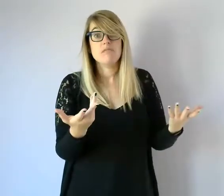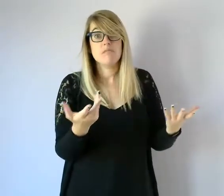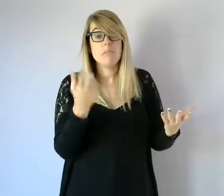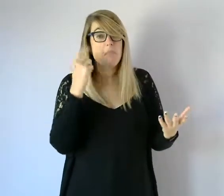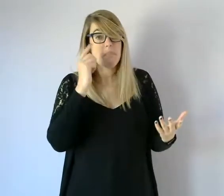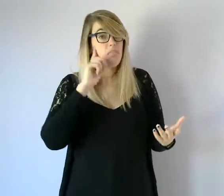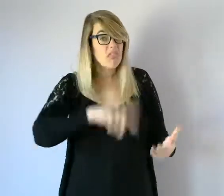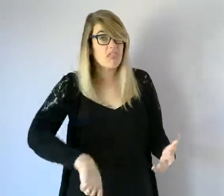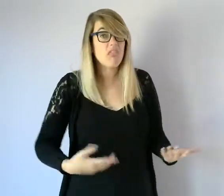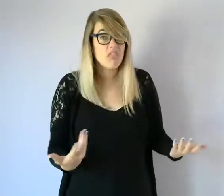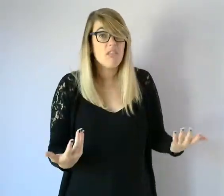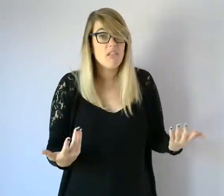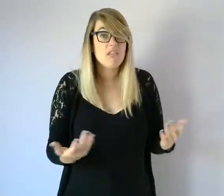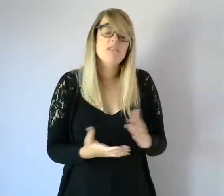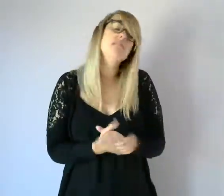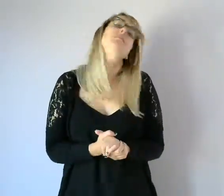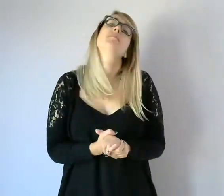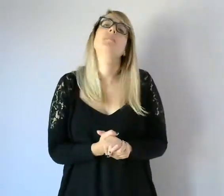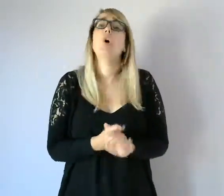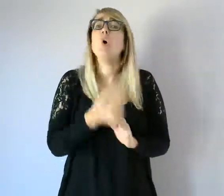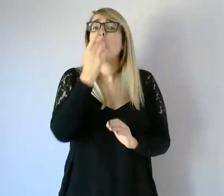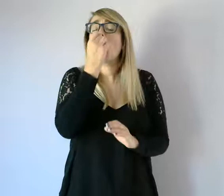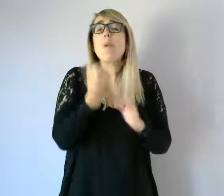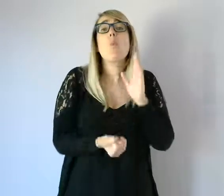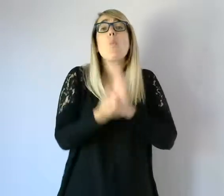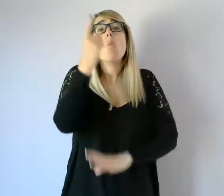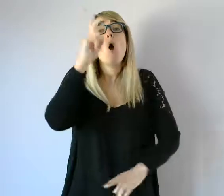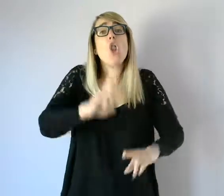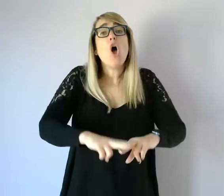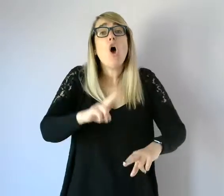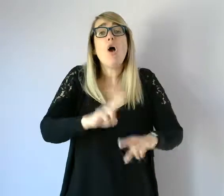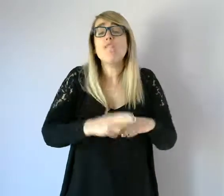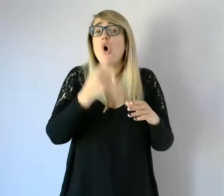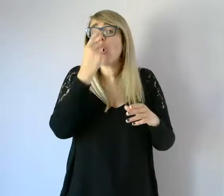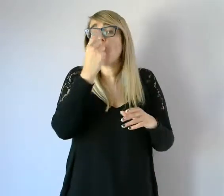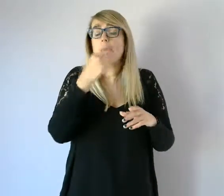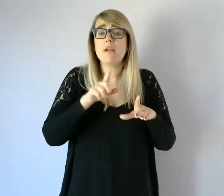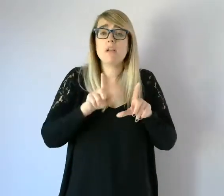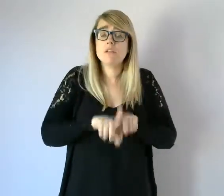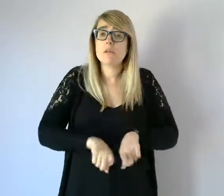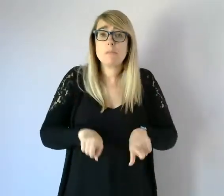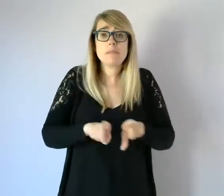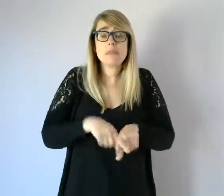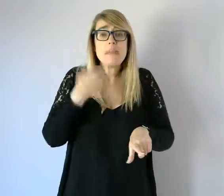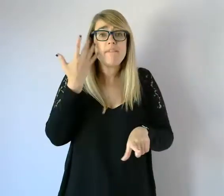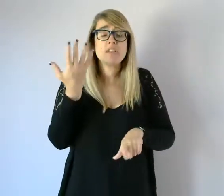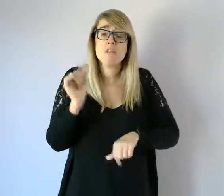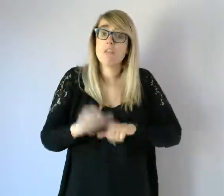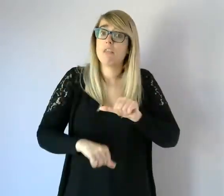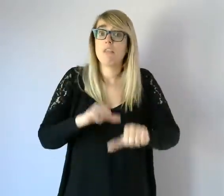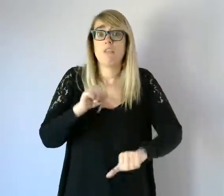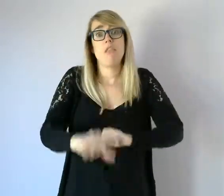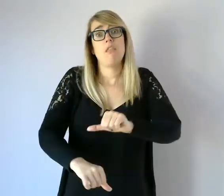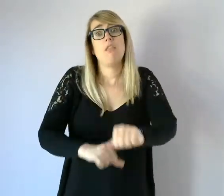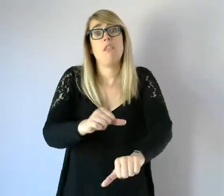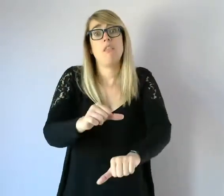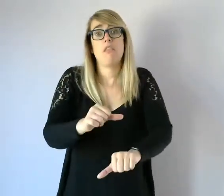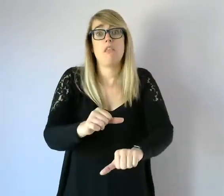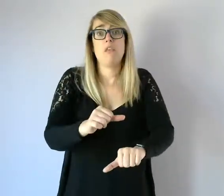This may range from one-off incidents to ongoing ill treatment. It can be through neglect or